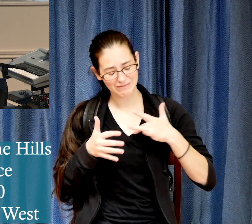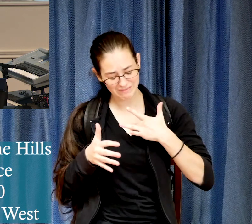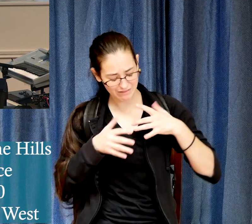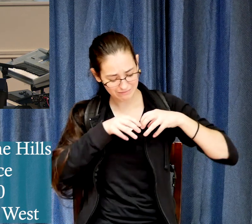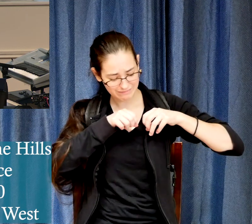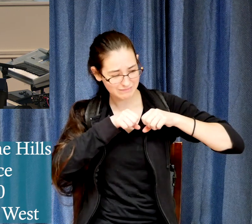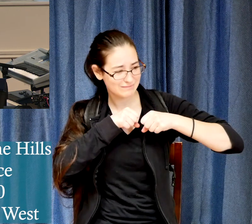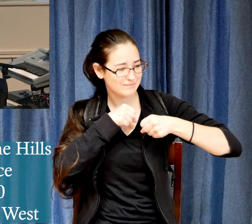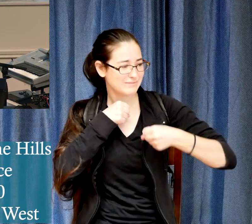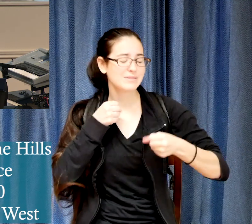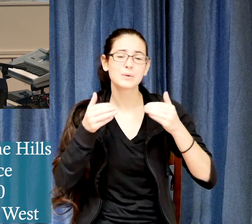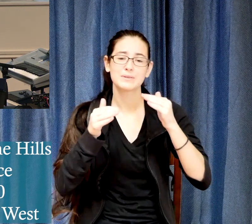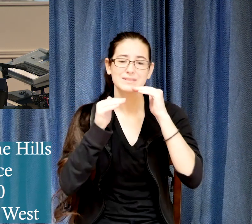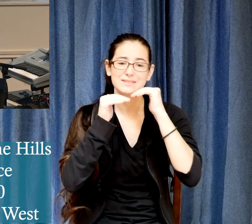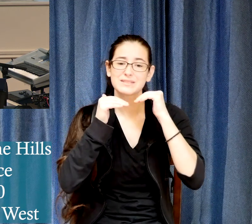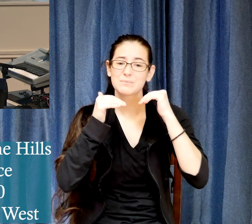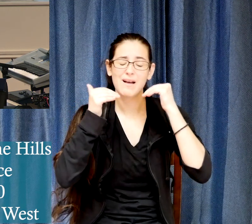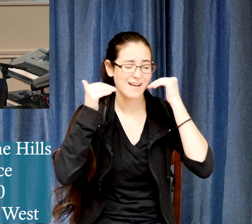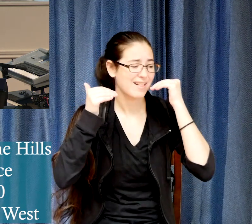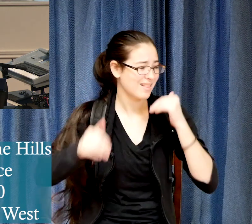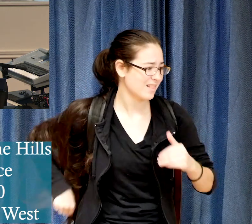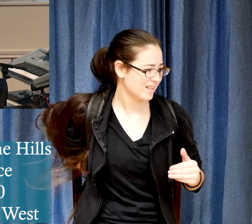Smile, even though it's breaking.